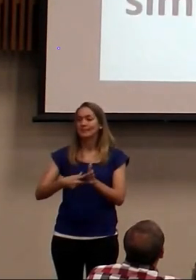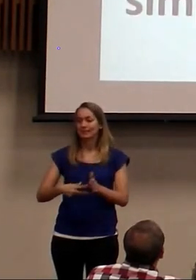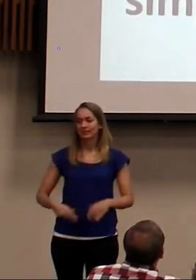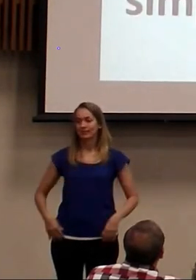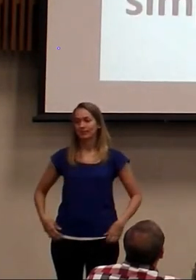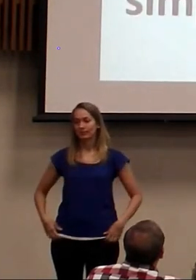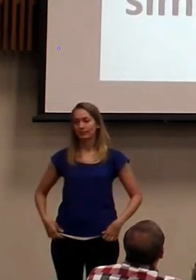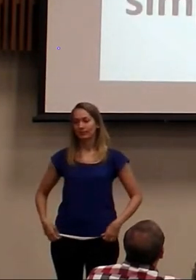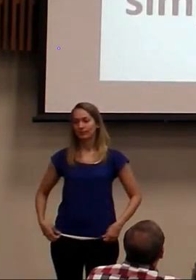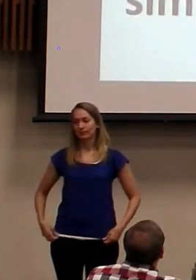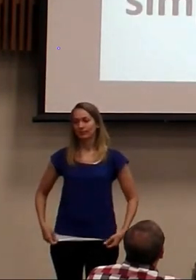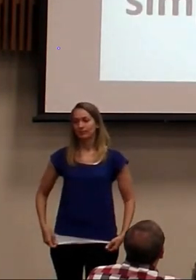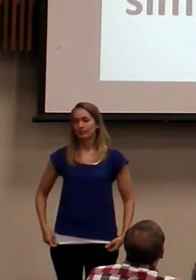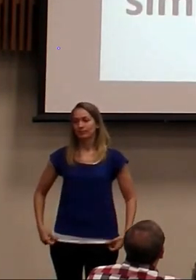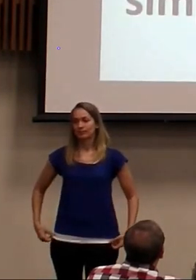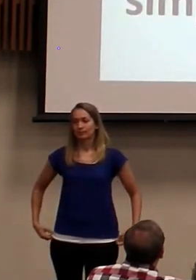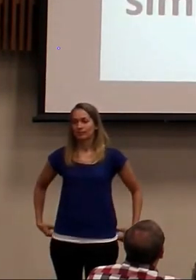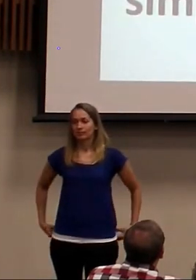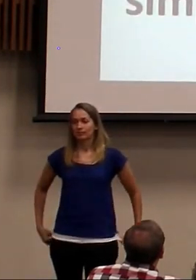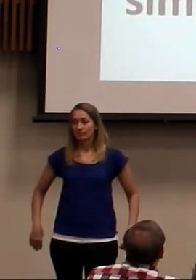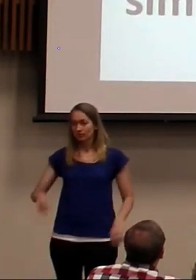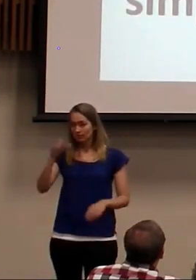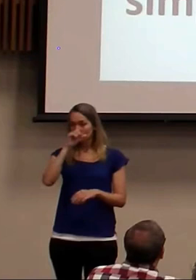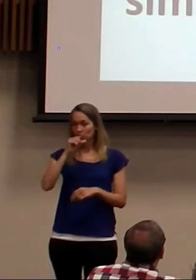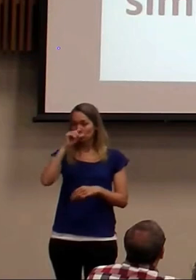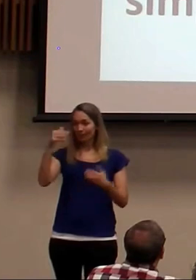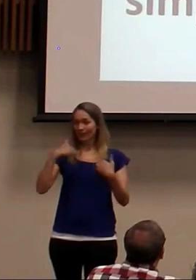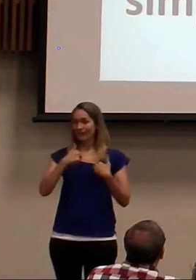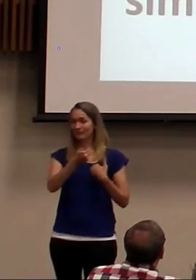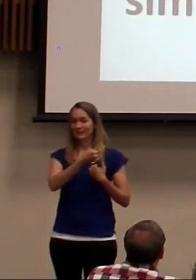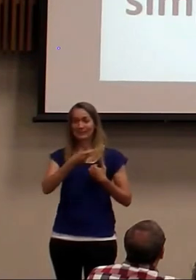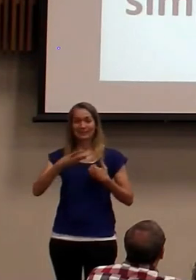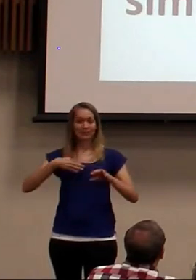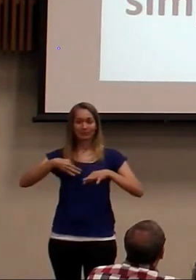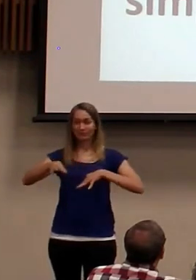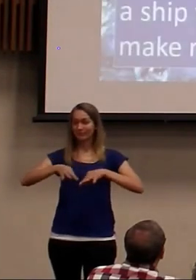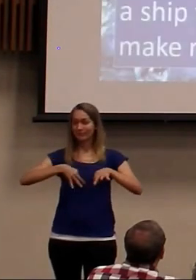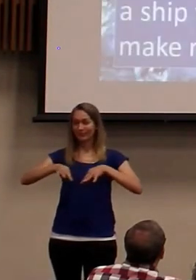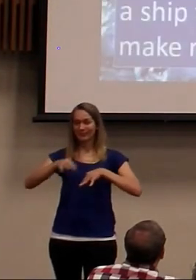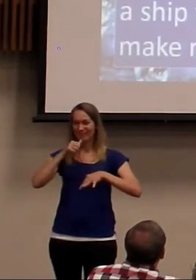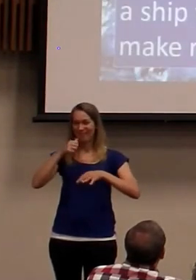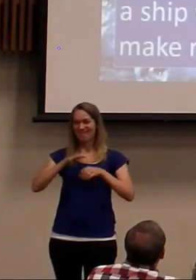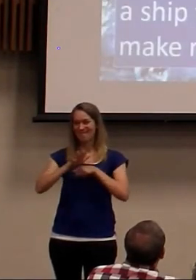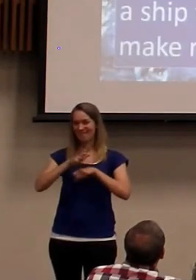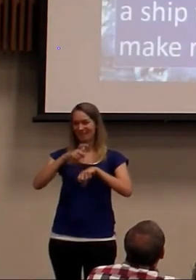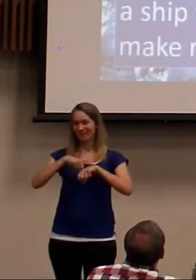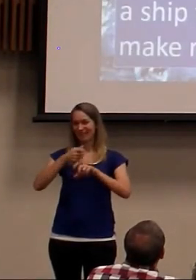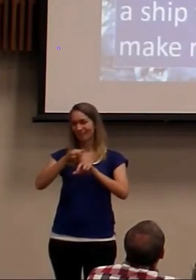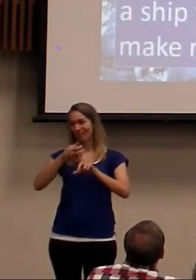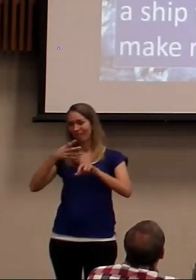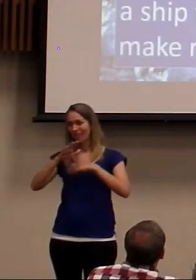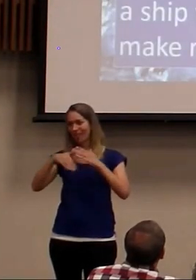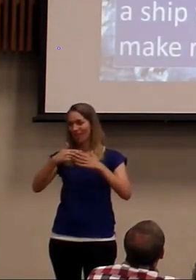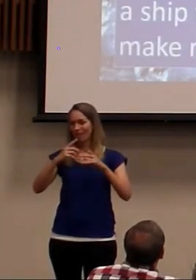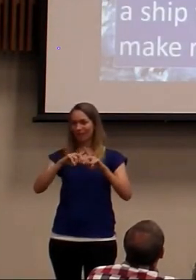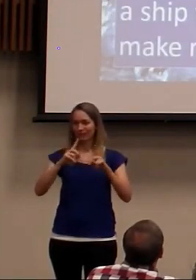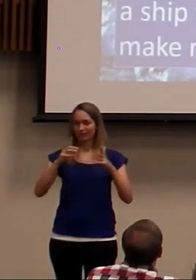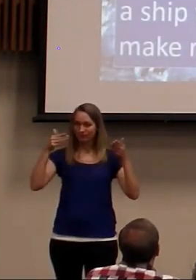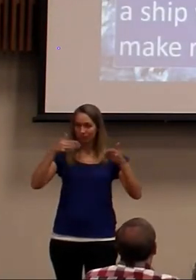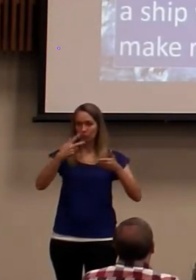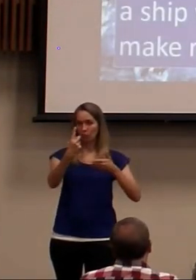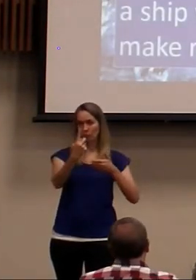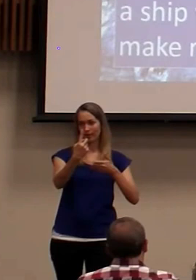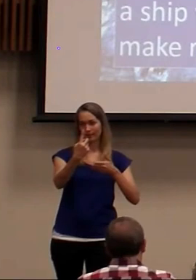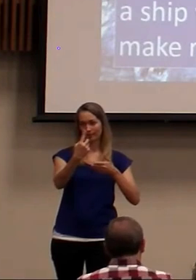There are several different definitions in the Greek. I'd be happy to talk about all of them. We don't have time for that. So we'll just look at one.